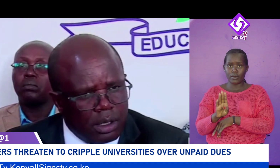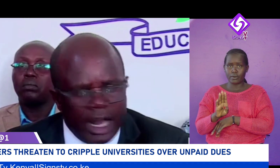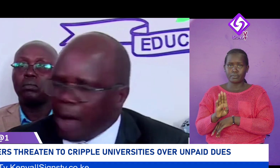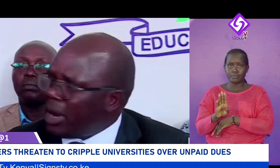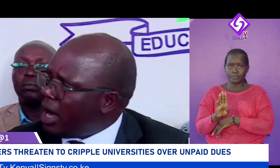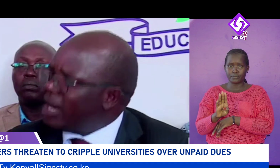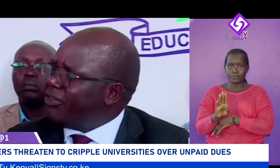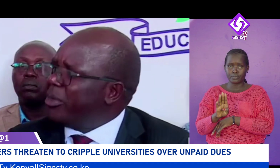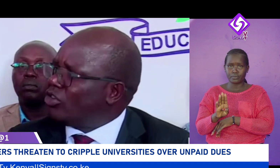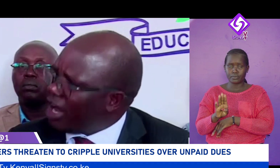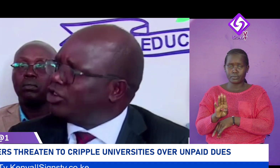and I'm under firm instruction